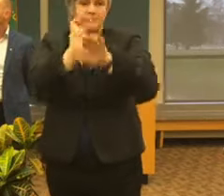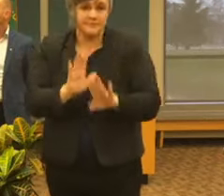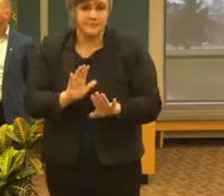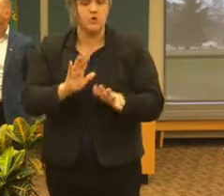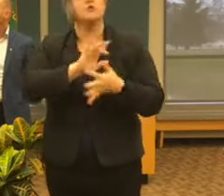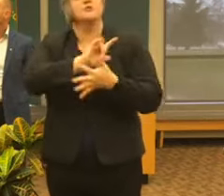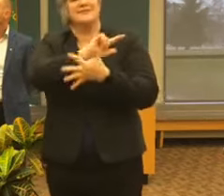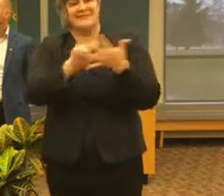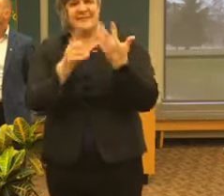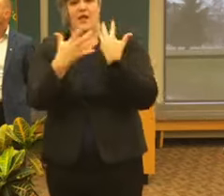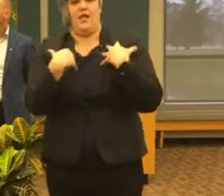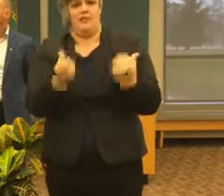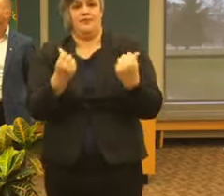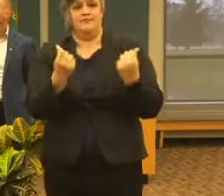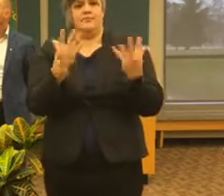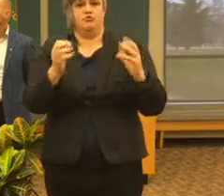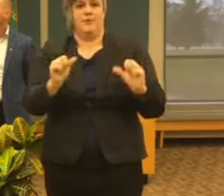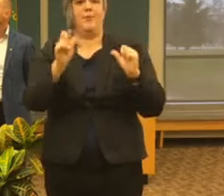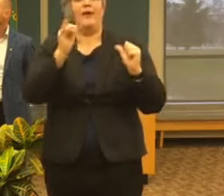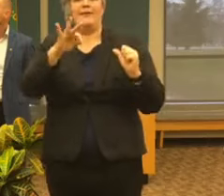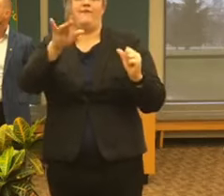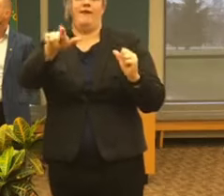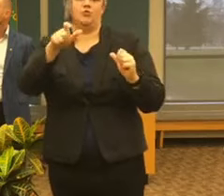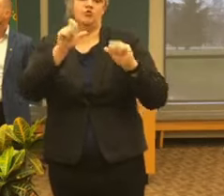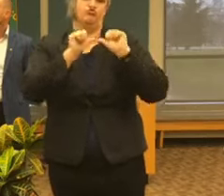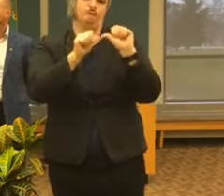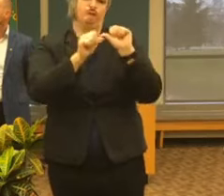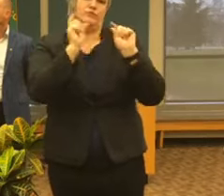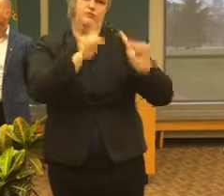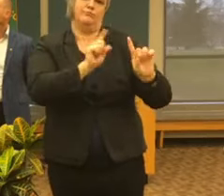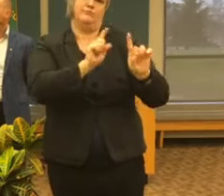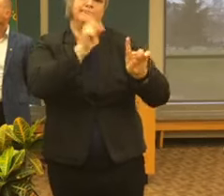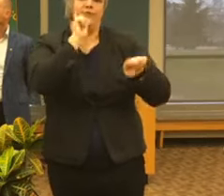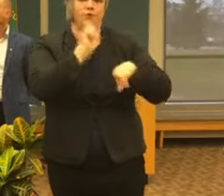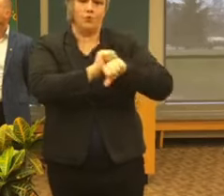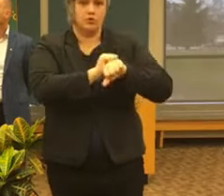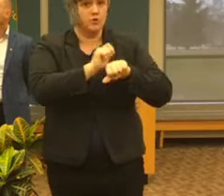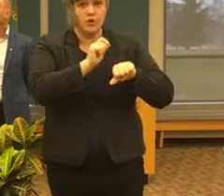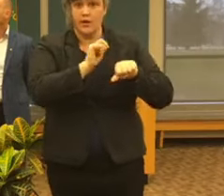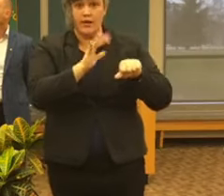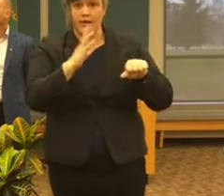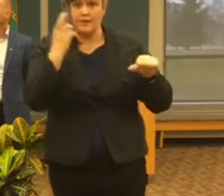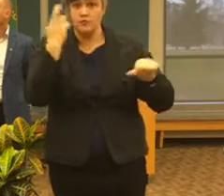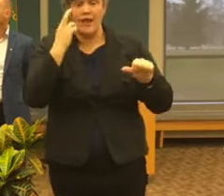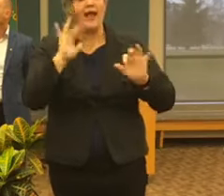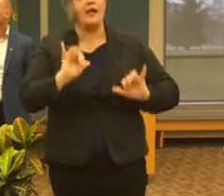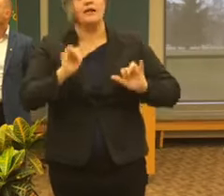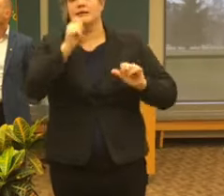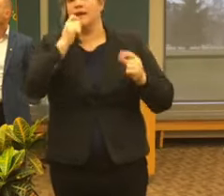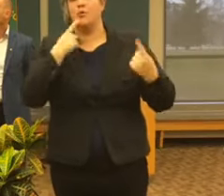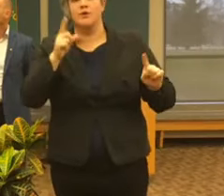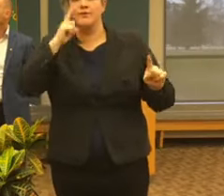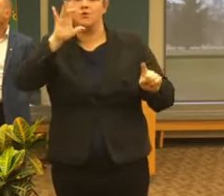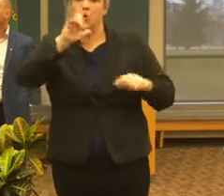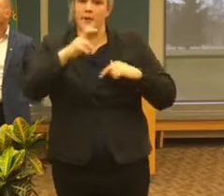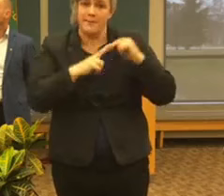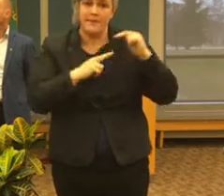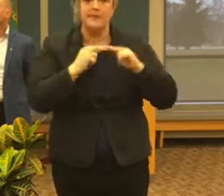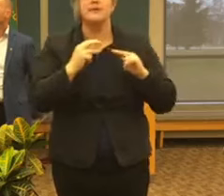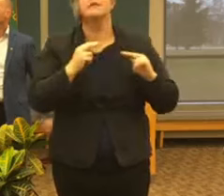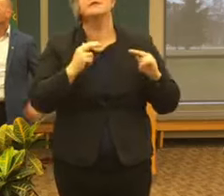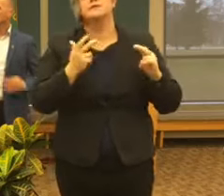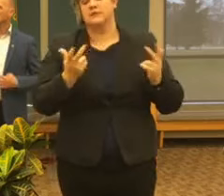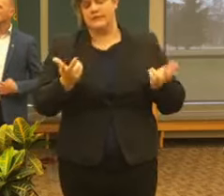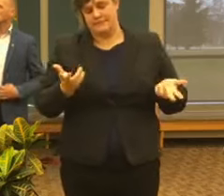possible. Those that are continuing to work, if that is decided that does not work for your facility, again, that checklist that we're